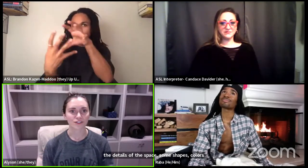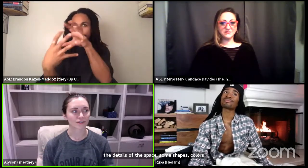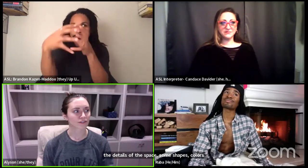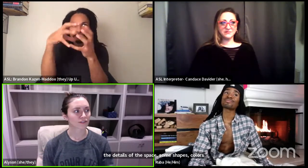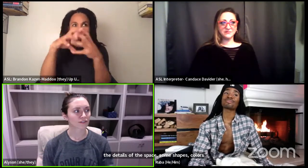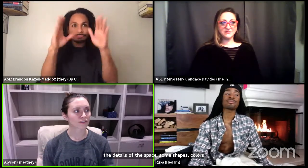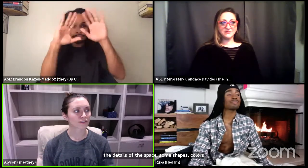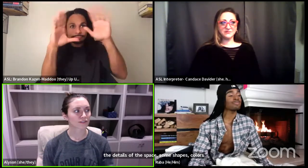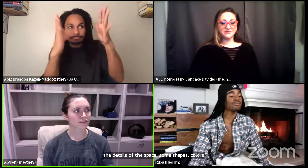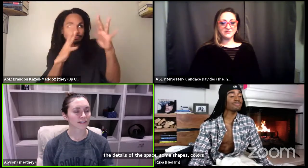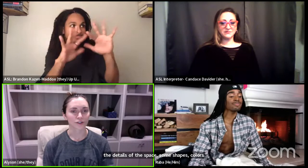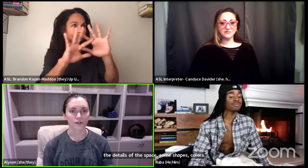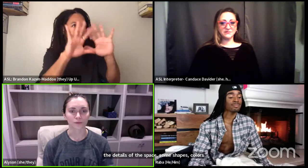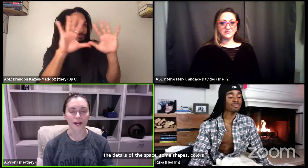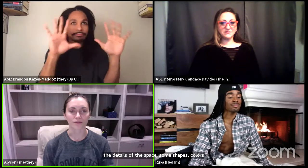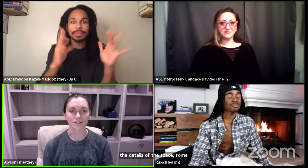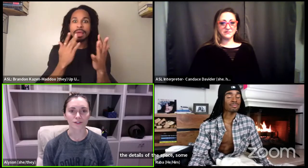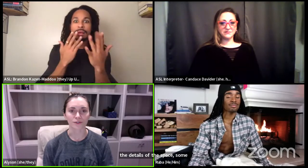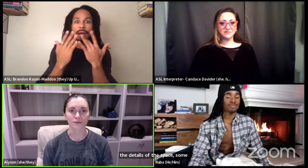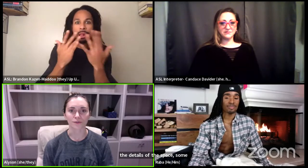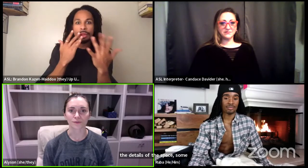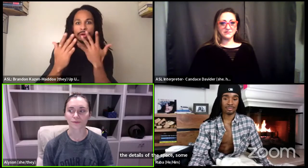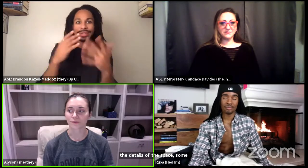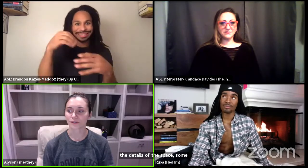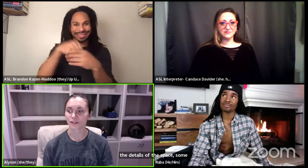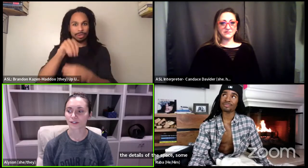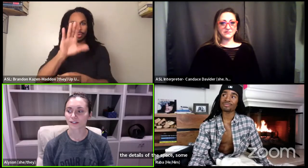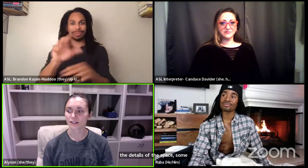colors that are around you.